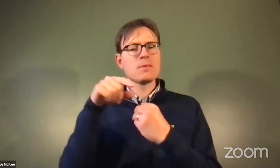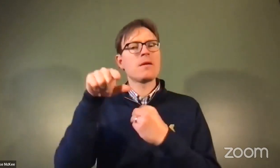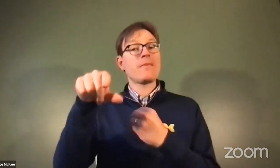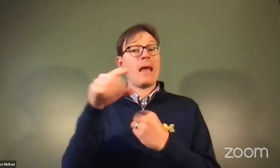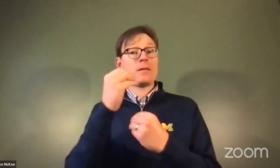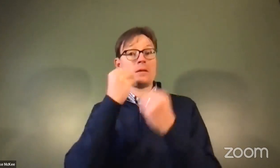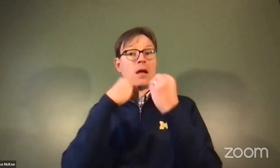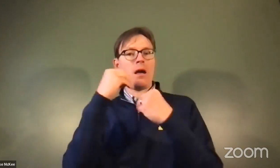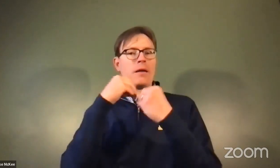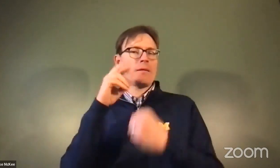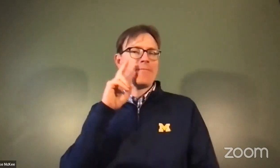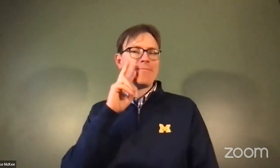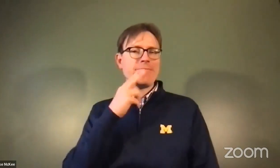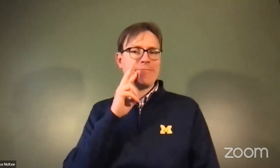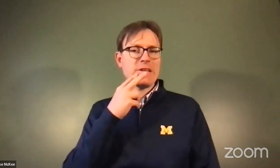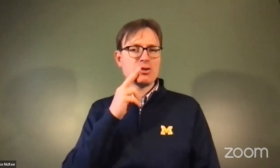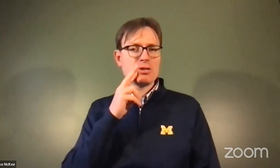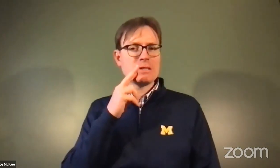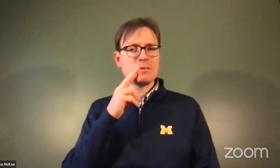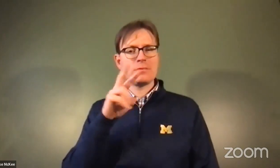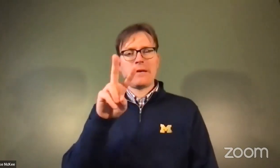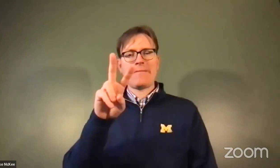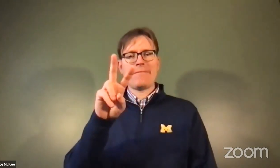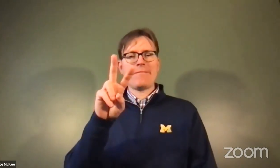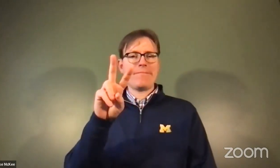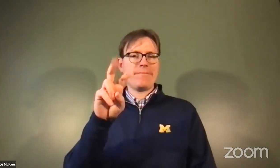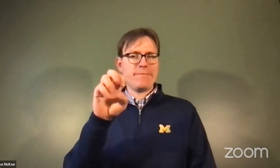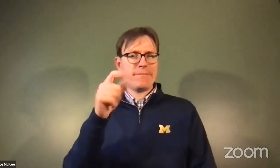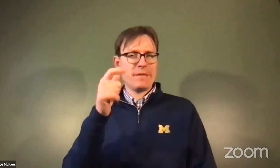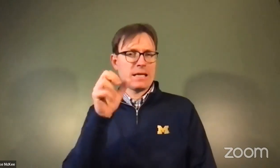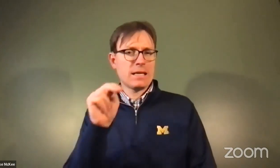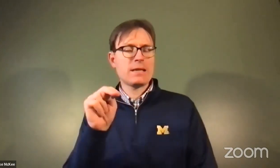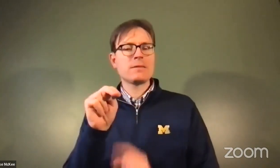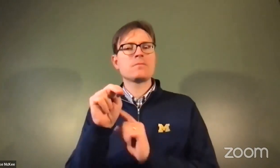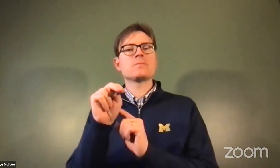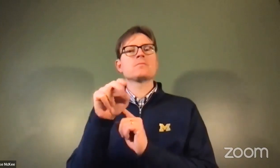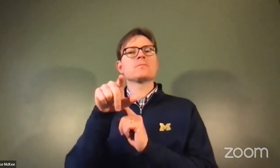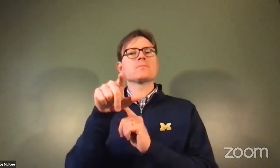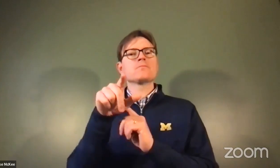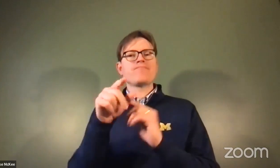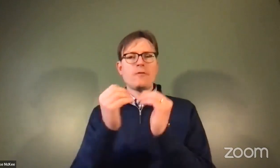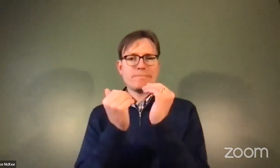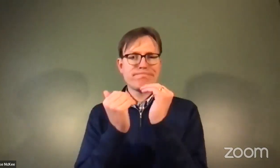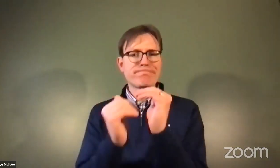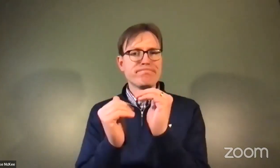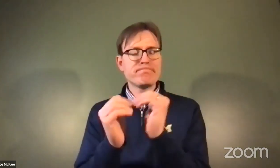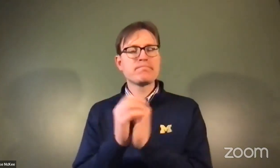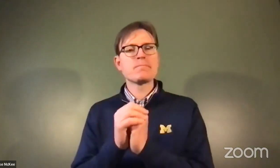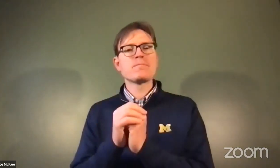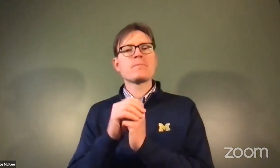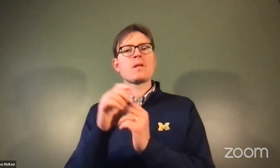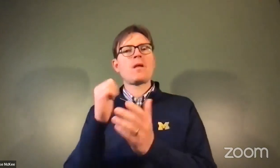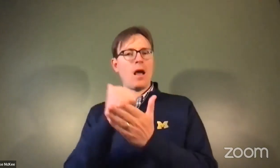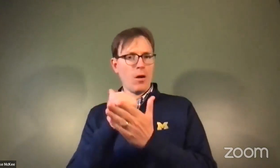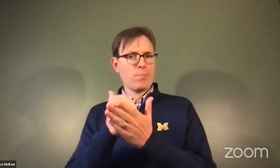a Dornish diet is also helpful. There's also vegetarian and vegan.